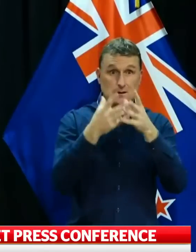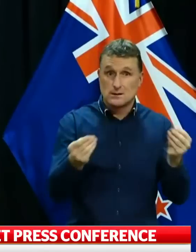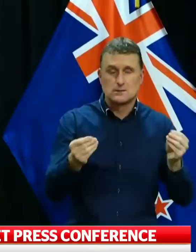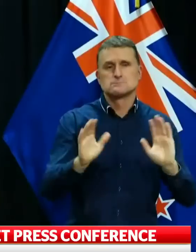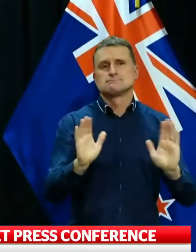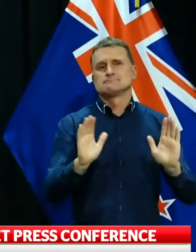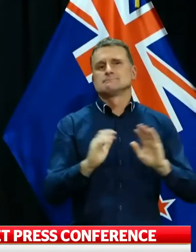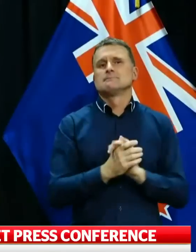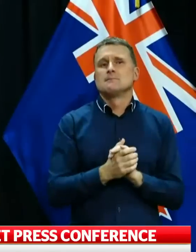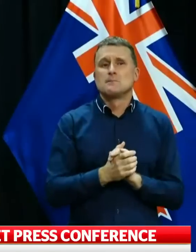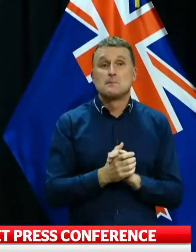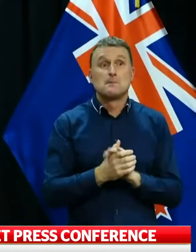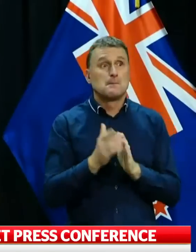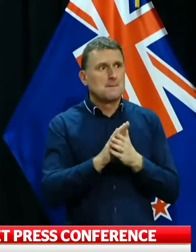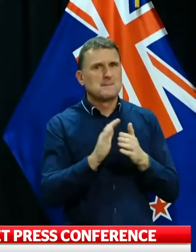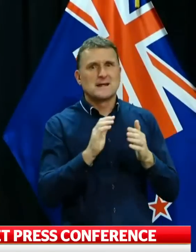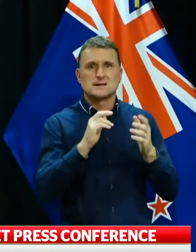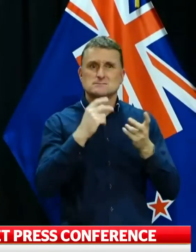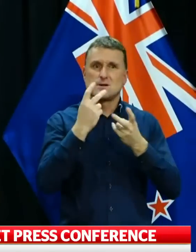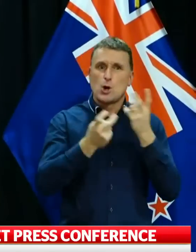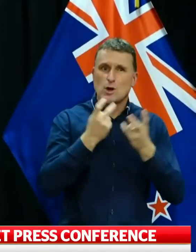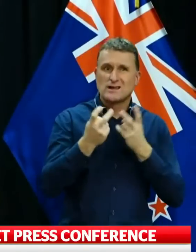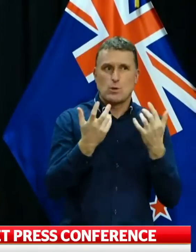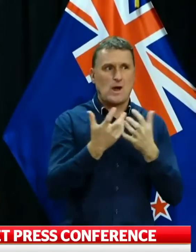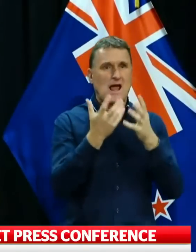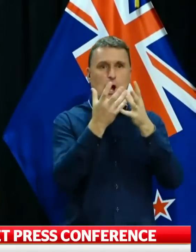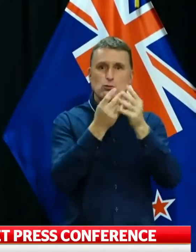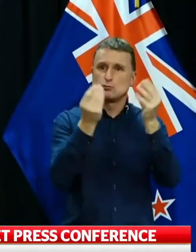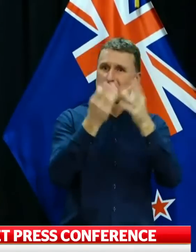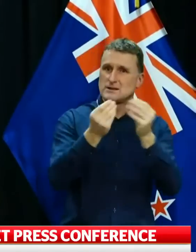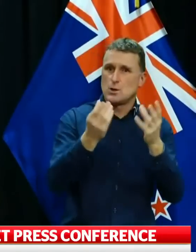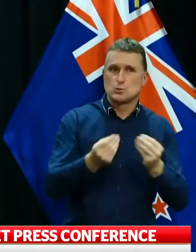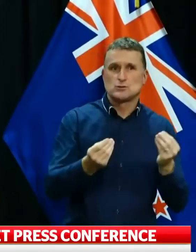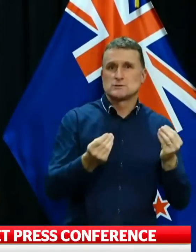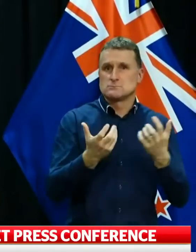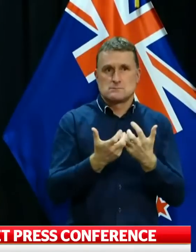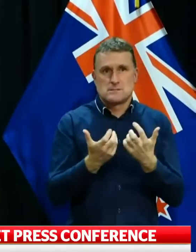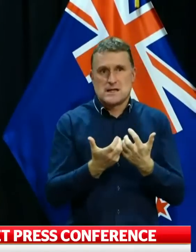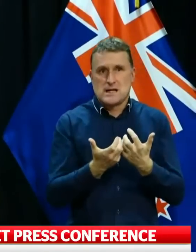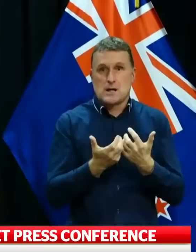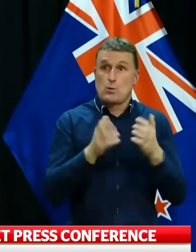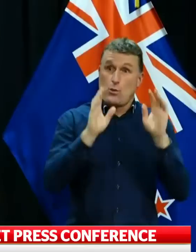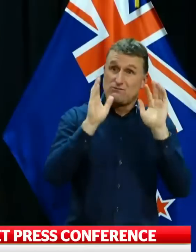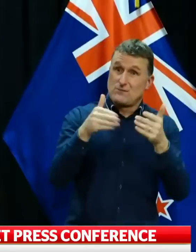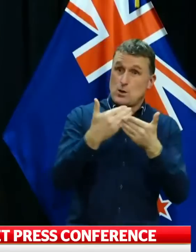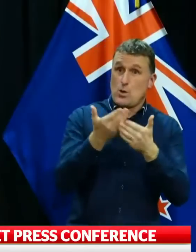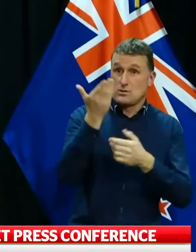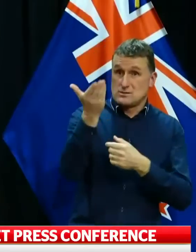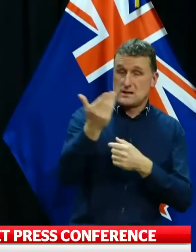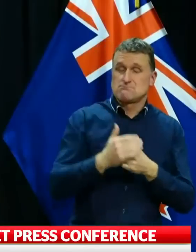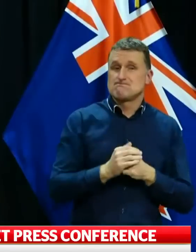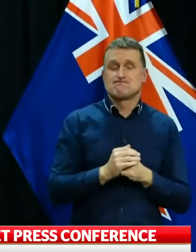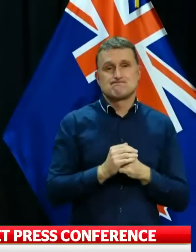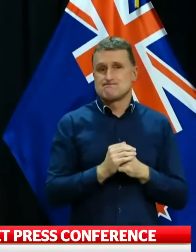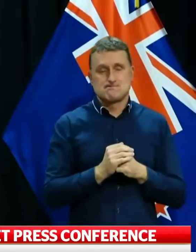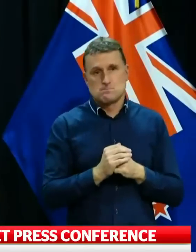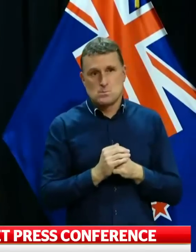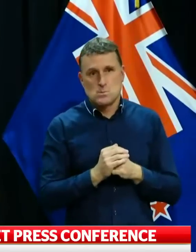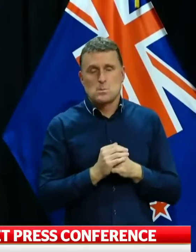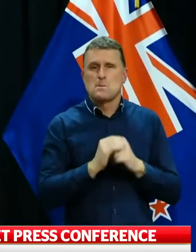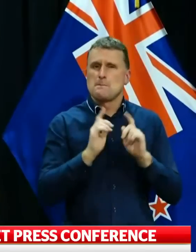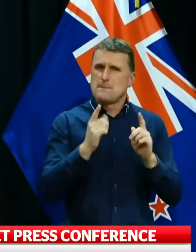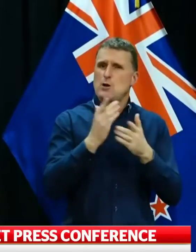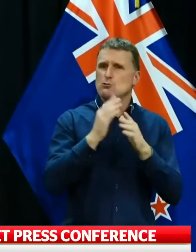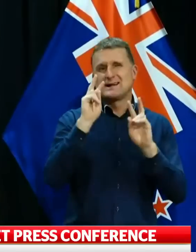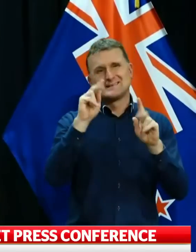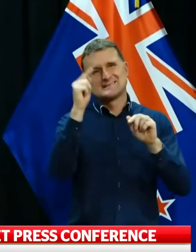diminish the need to find it, or the fact that we need to ensure that there's a continued focus on that? No. But again, we're not seeing